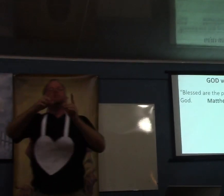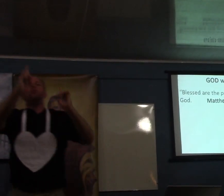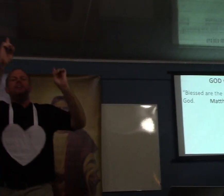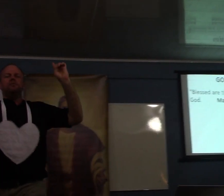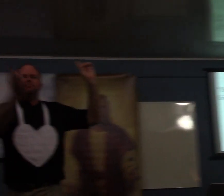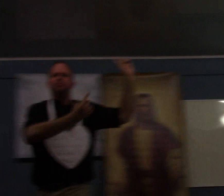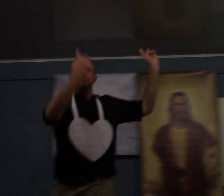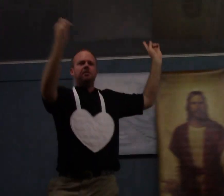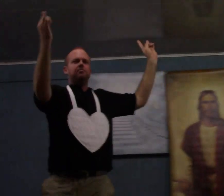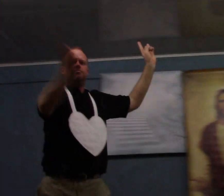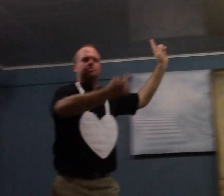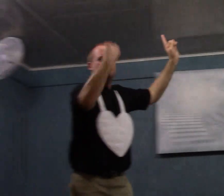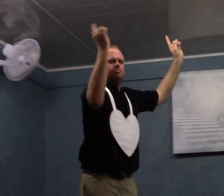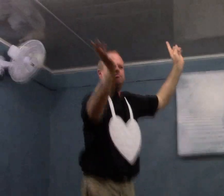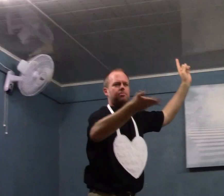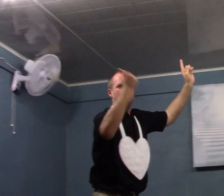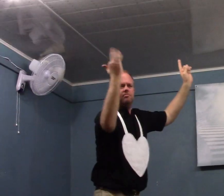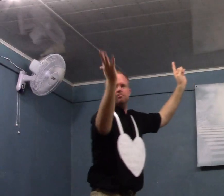Now somebody come up and read the volunteer, please.